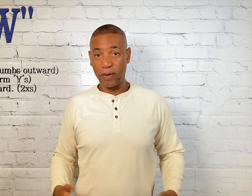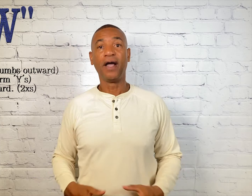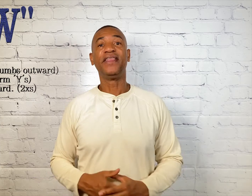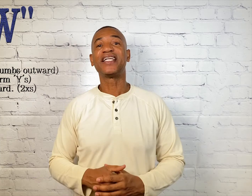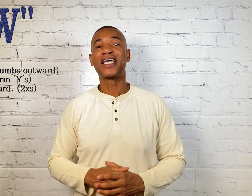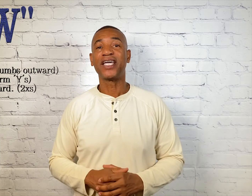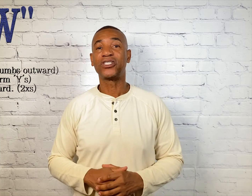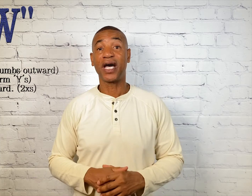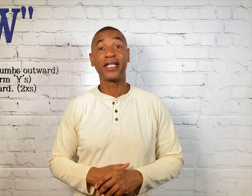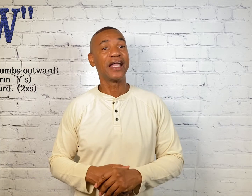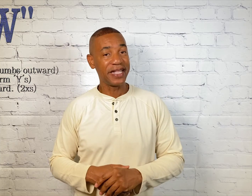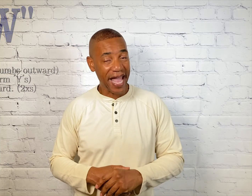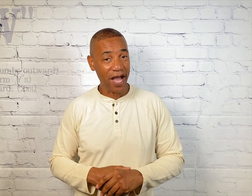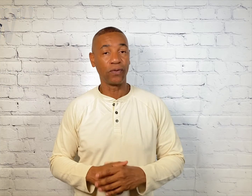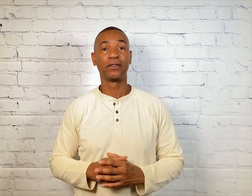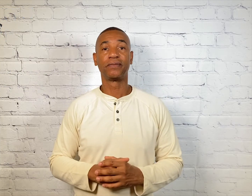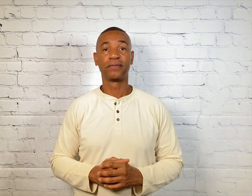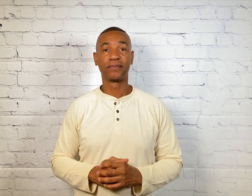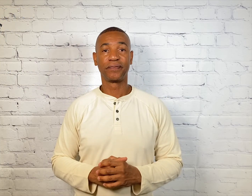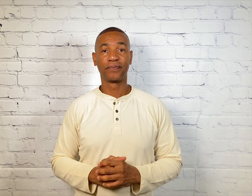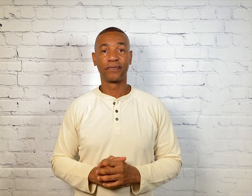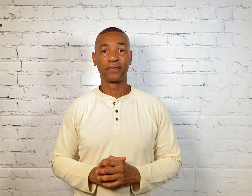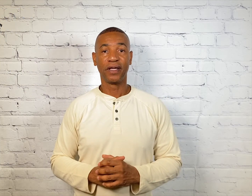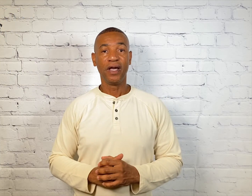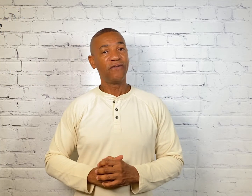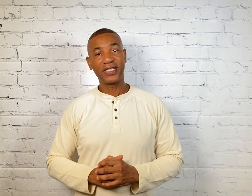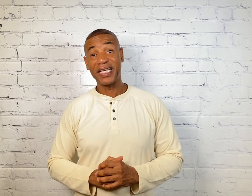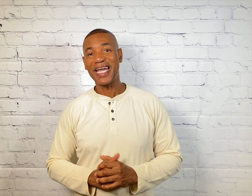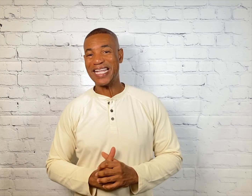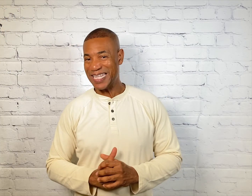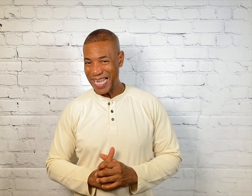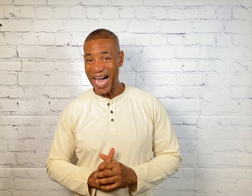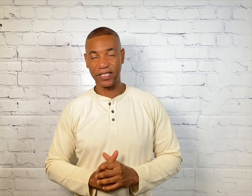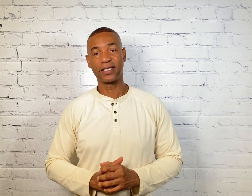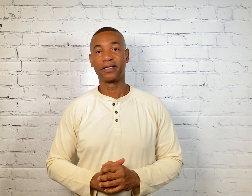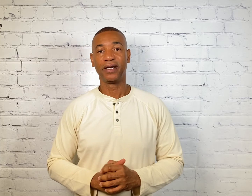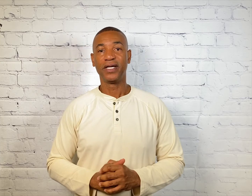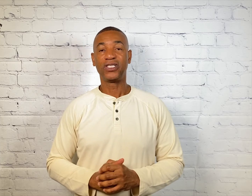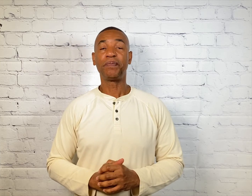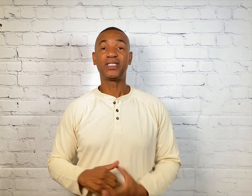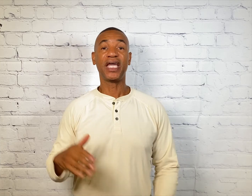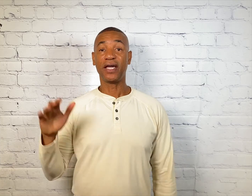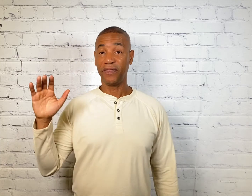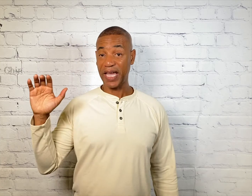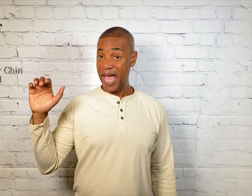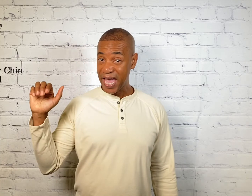That is how you sign now. For the sign not, simply take the A hand